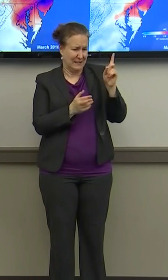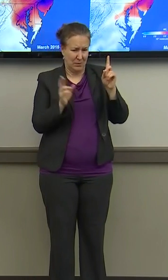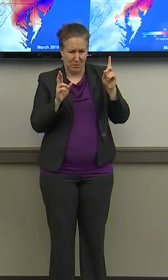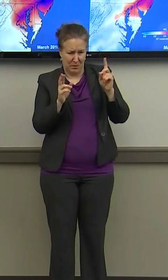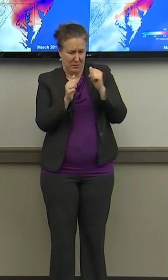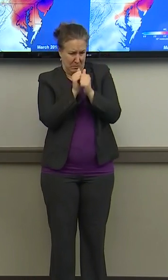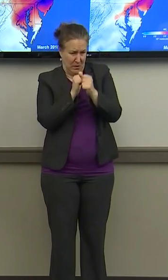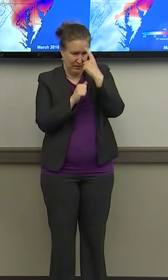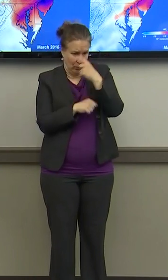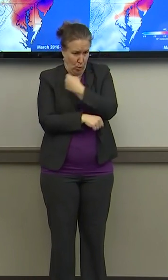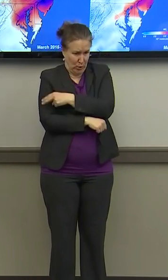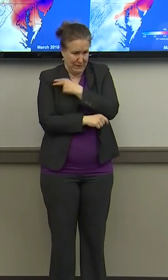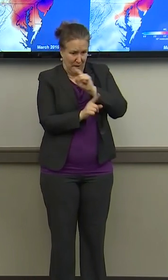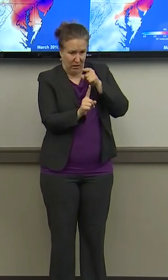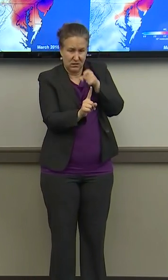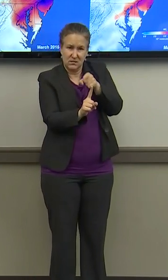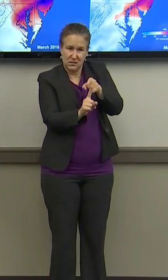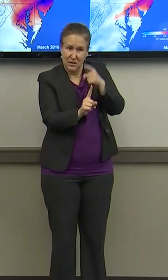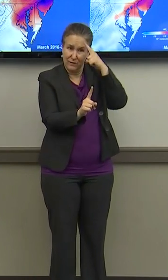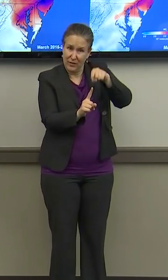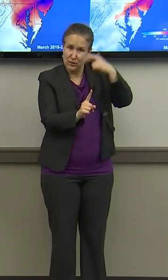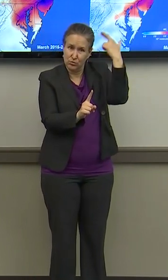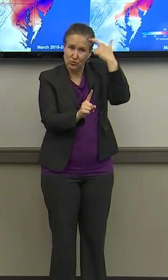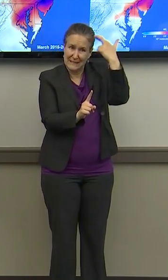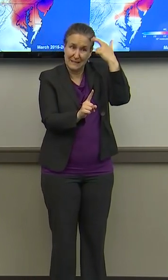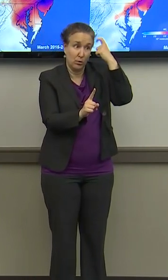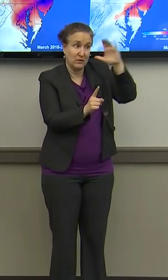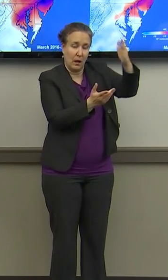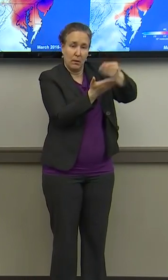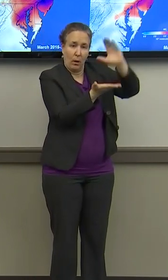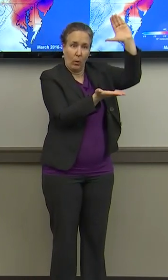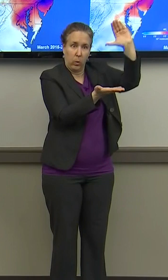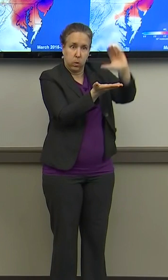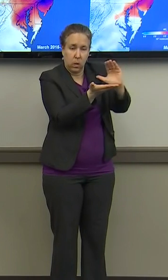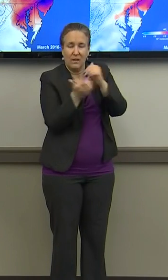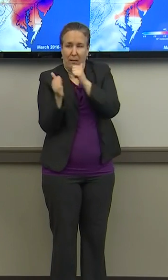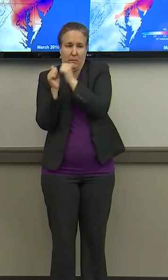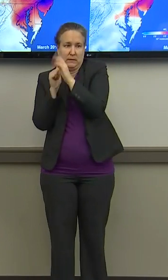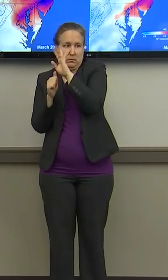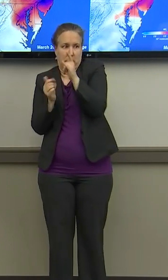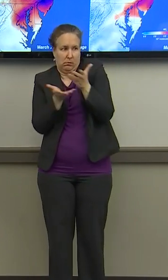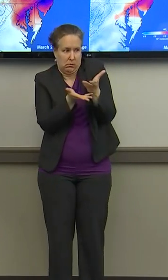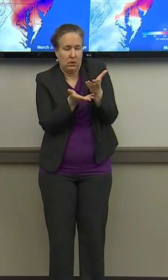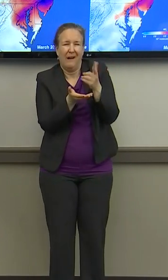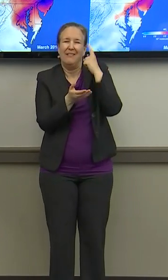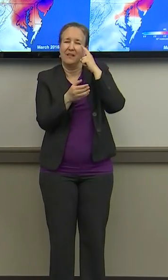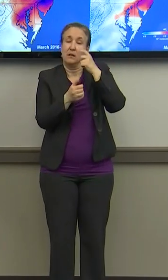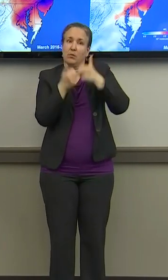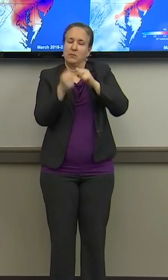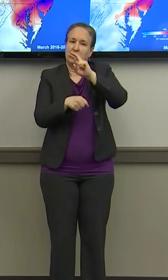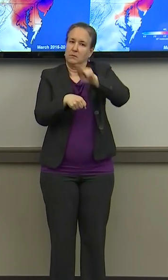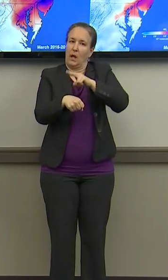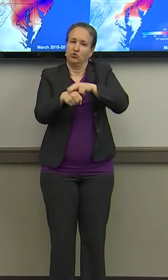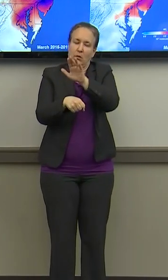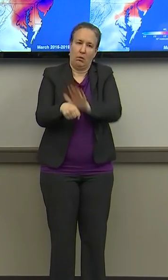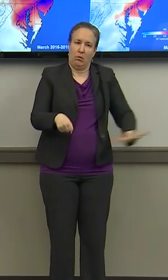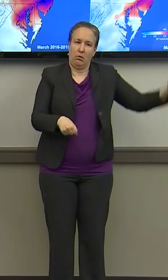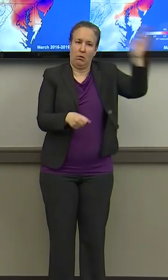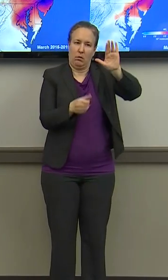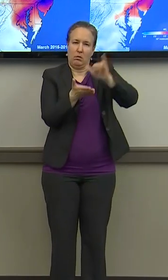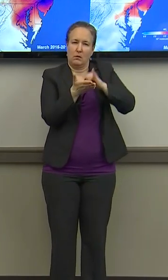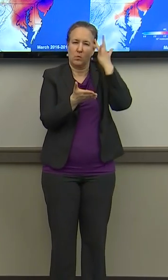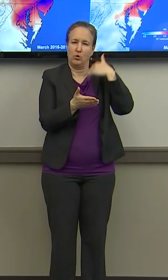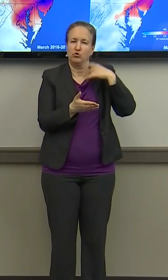for hospitals specifically for this reason. So I think this is a national problem, which is why you saw federal action on